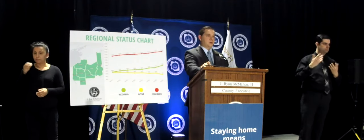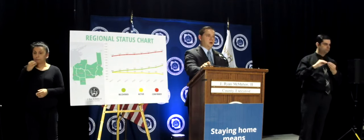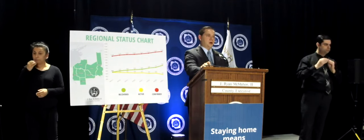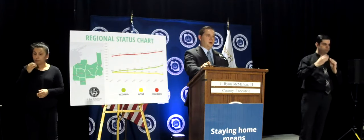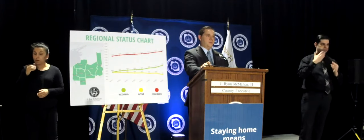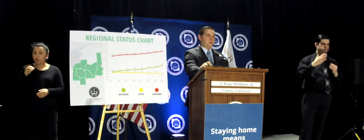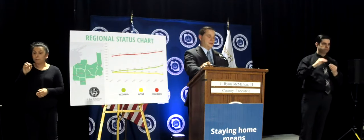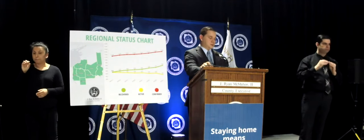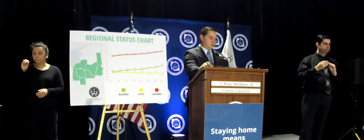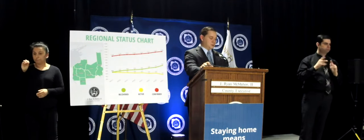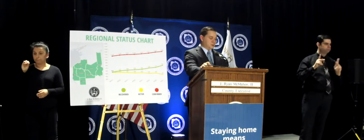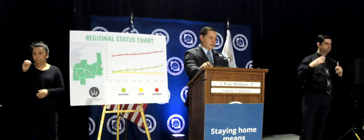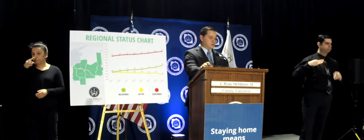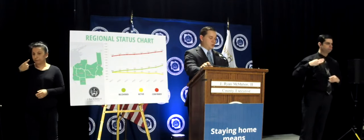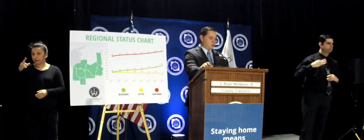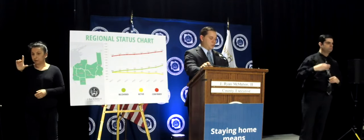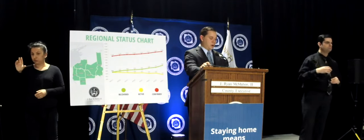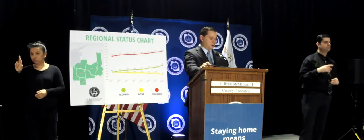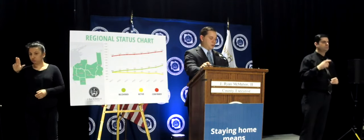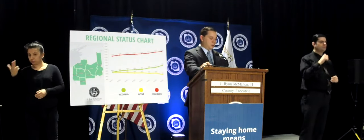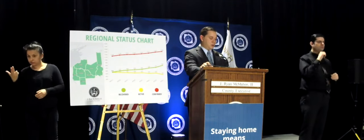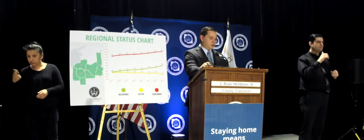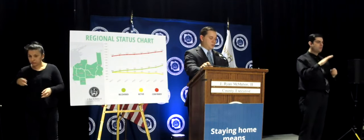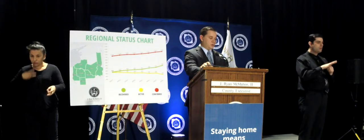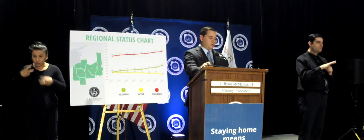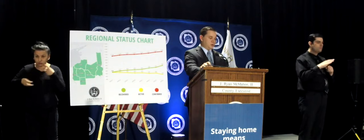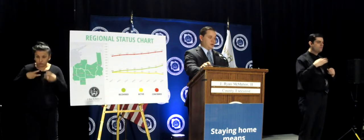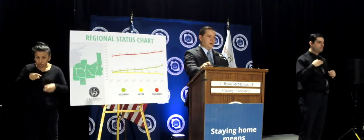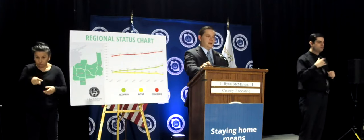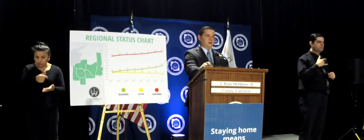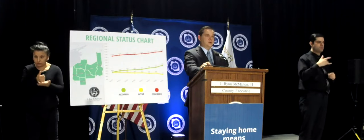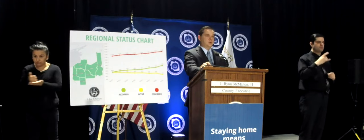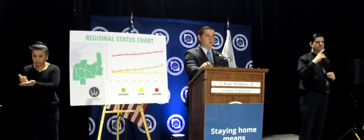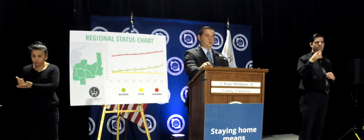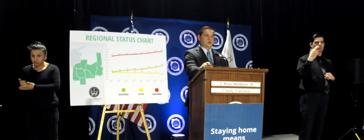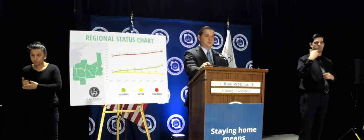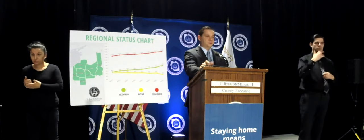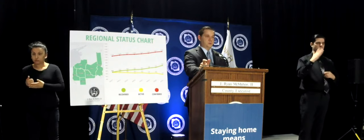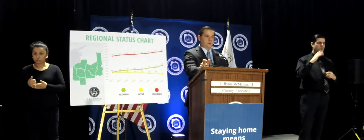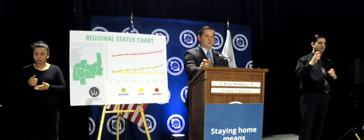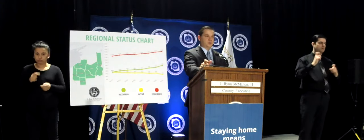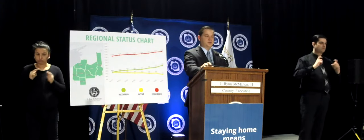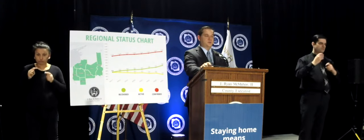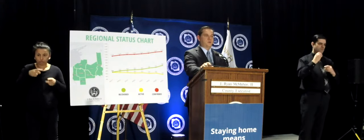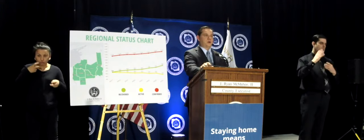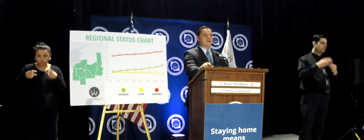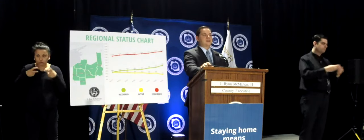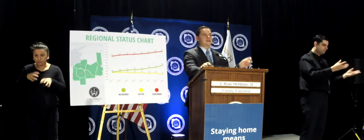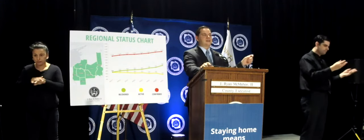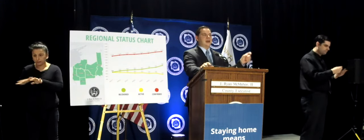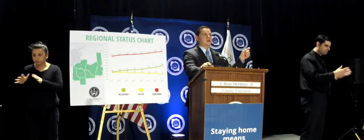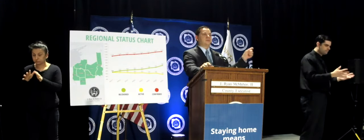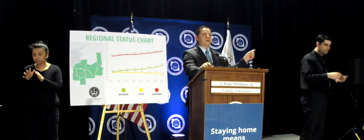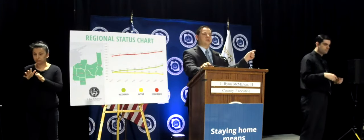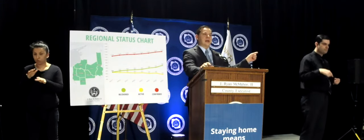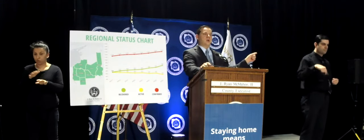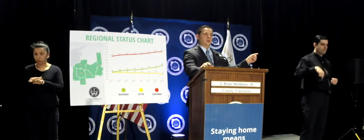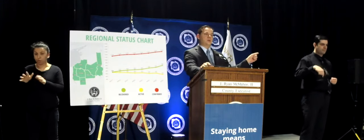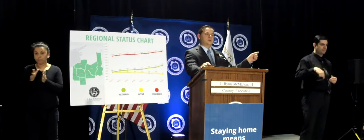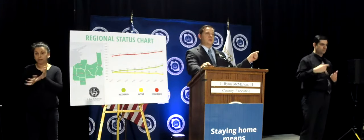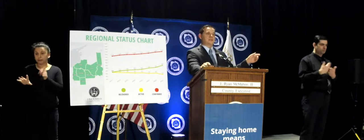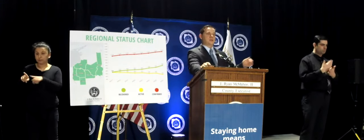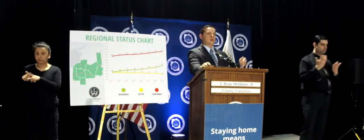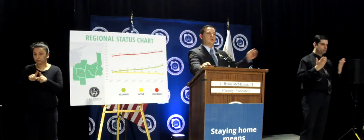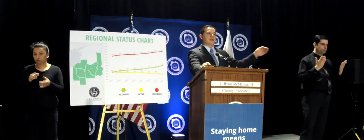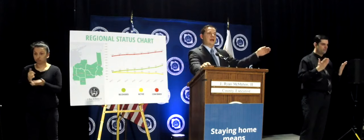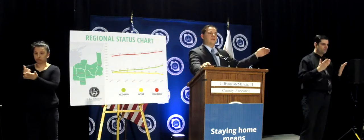gaps. But that's going well. Again, a new service. We weren't doing this before. This is not your Meals on